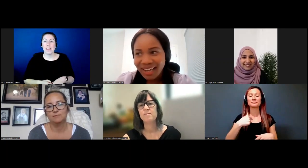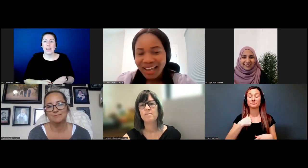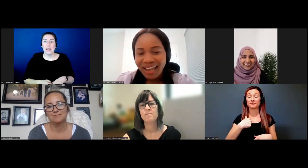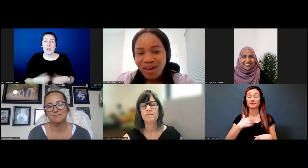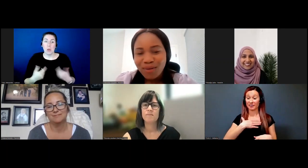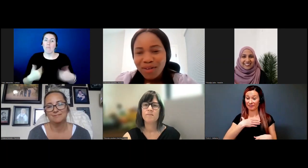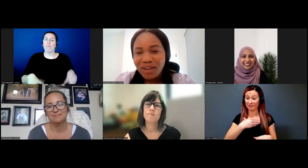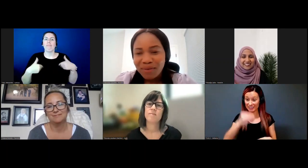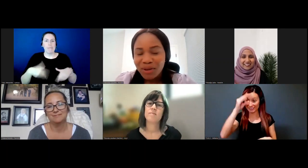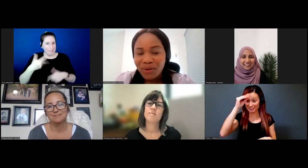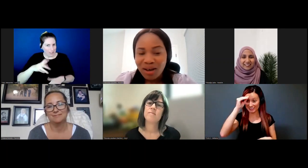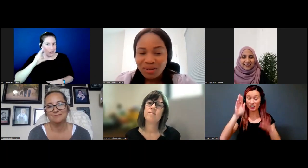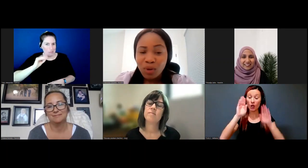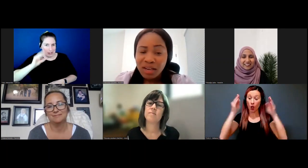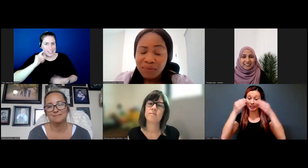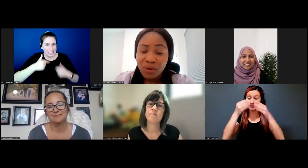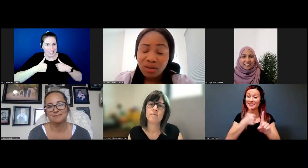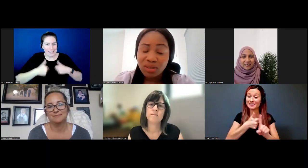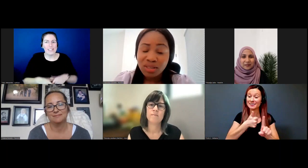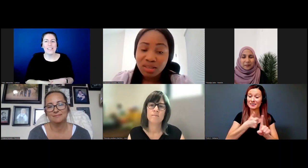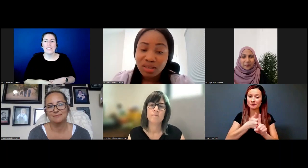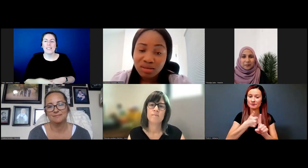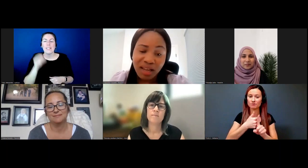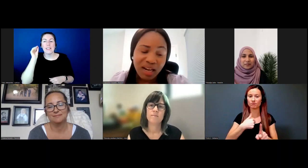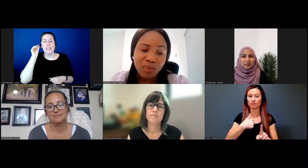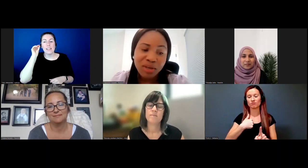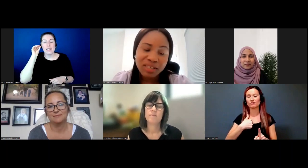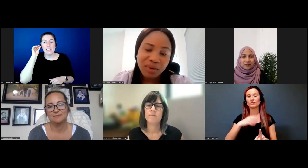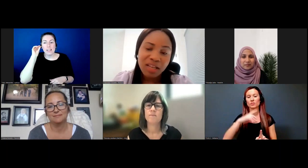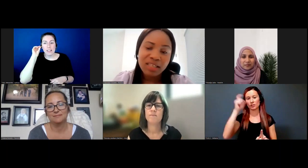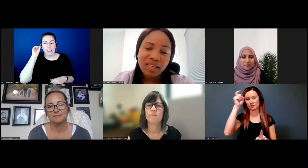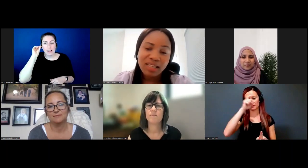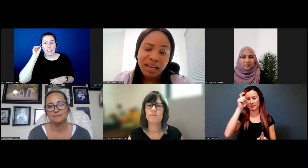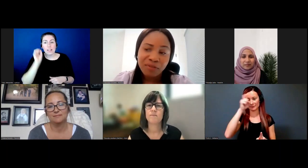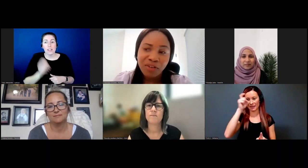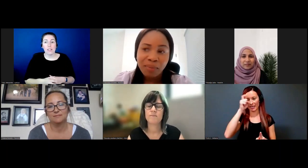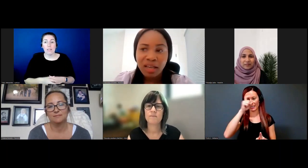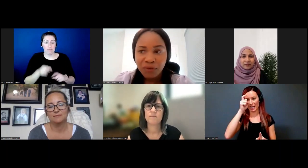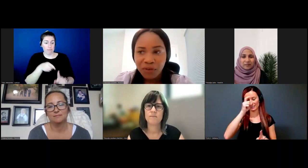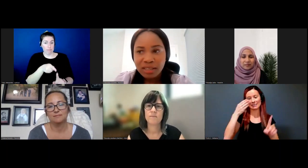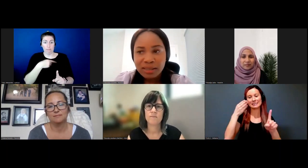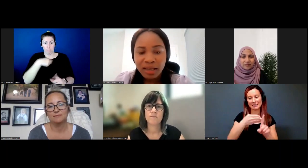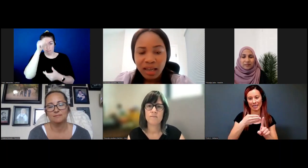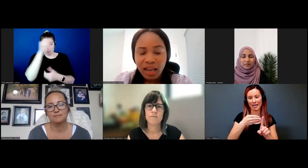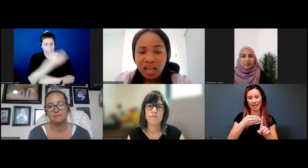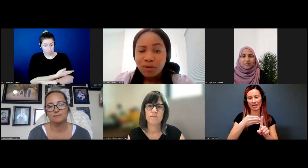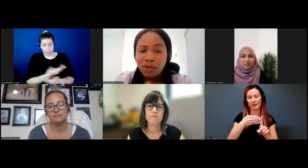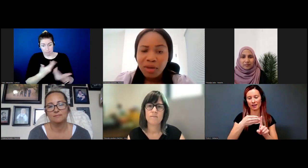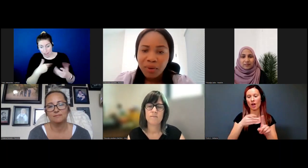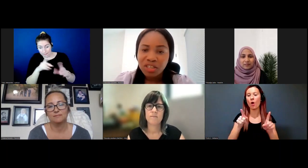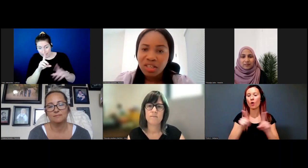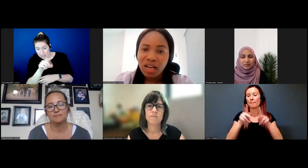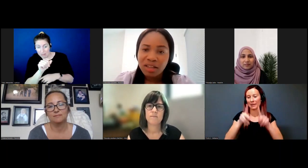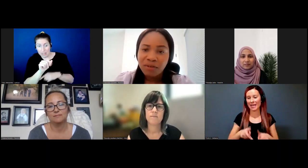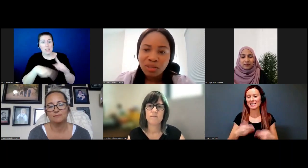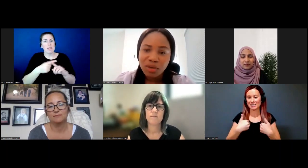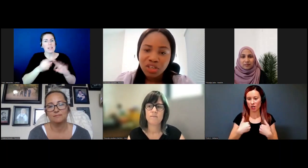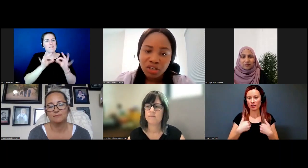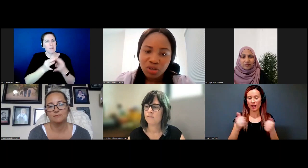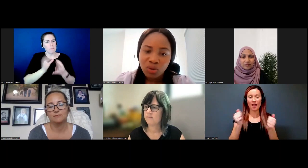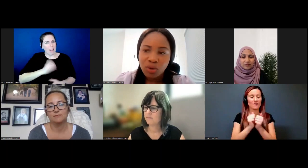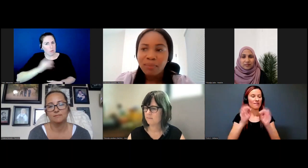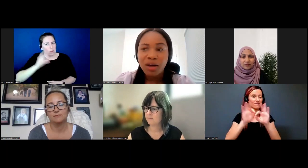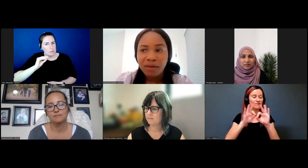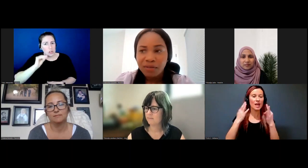experience of what individuals that live with disabilities and their families face. So for me personally, the first